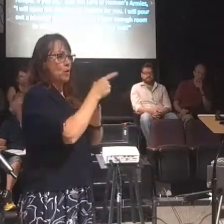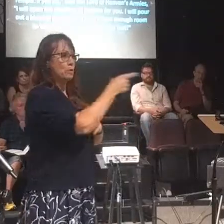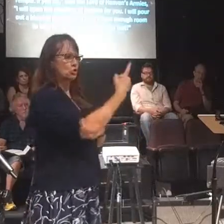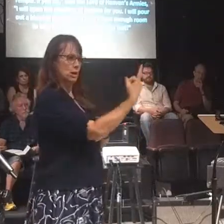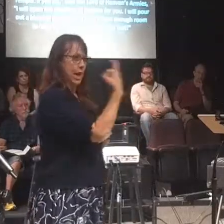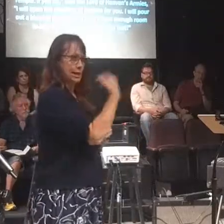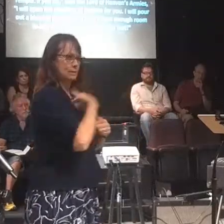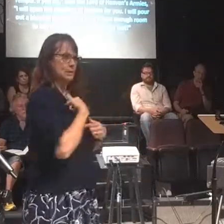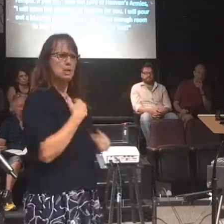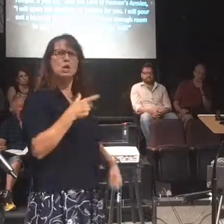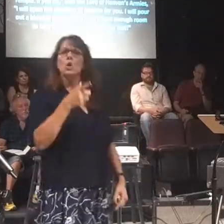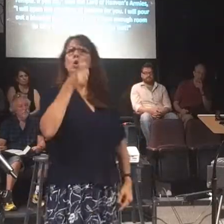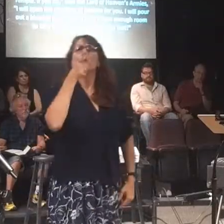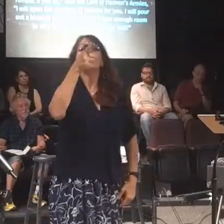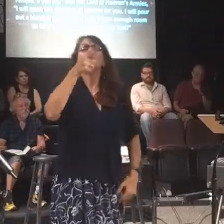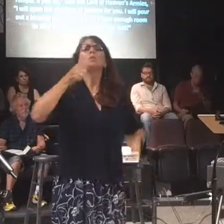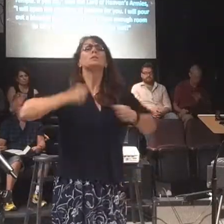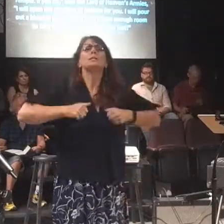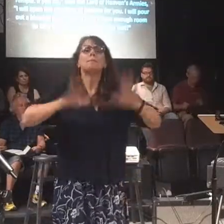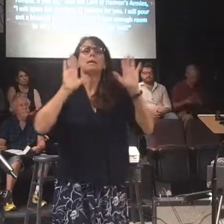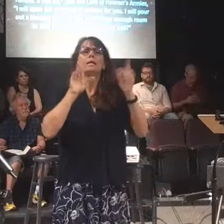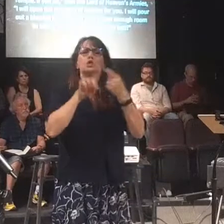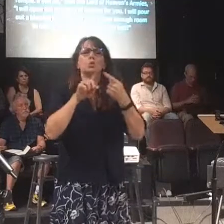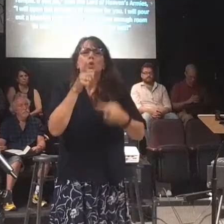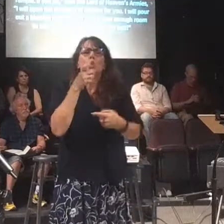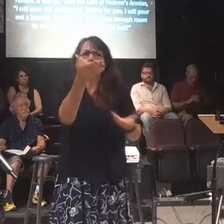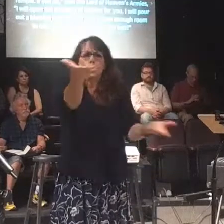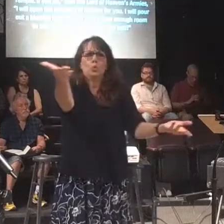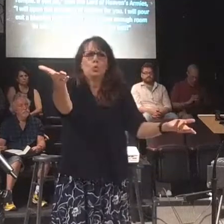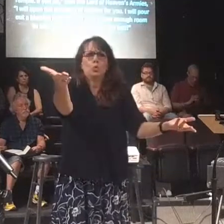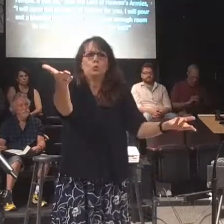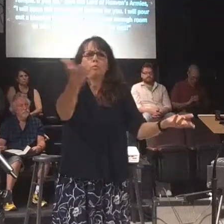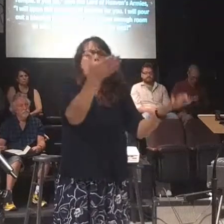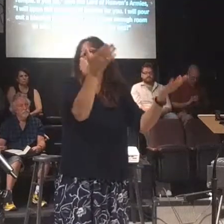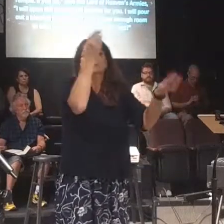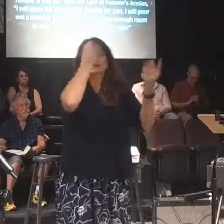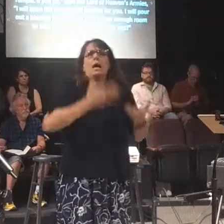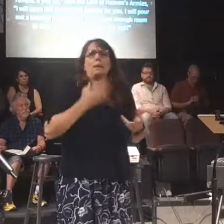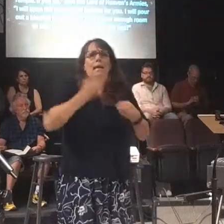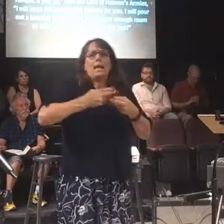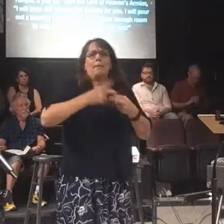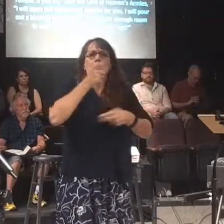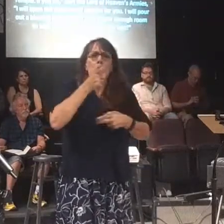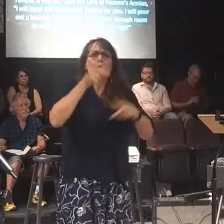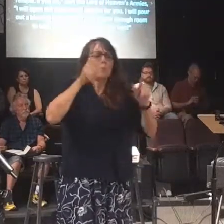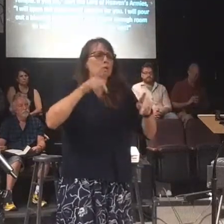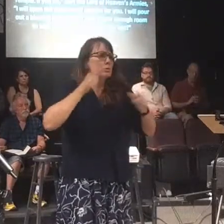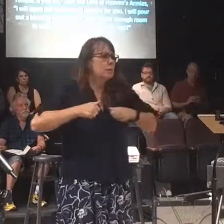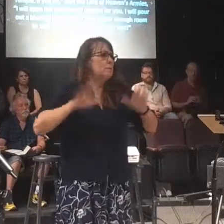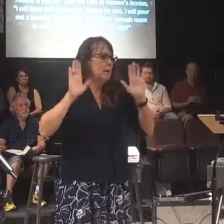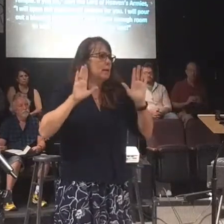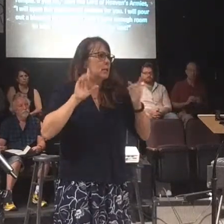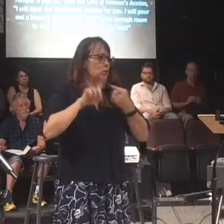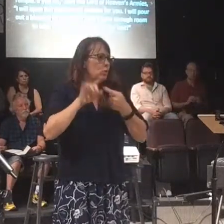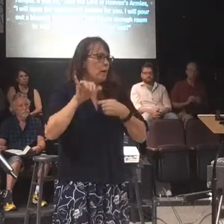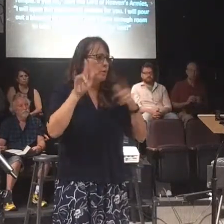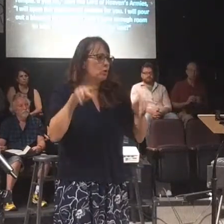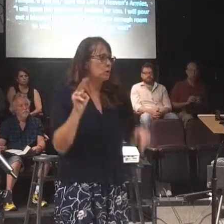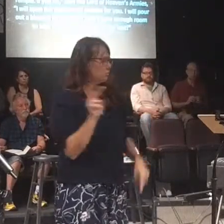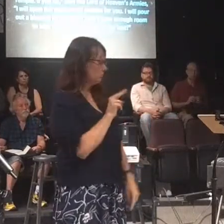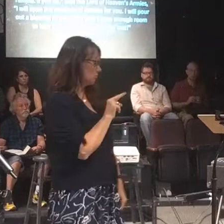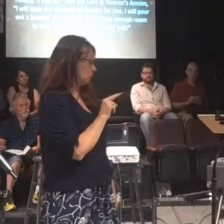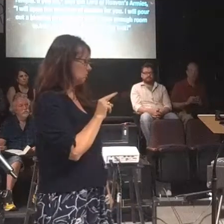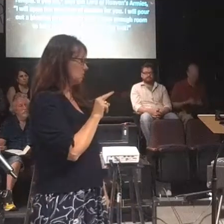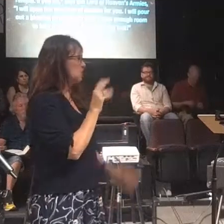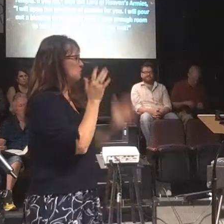me, so who can you submit? Who? Give me a name of somebody you will submit to. And I turned around and I